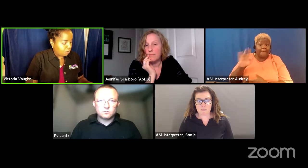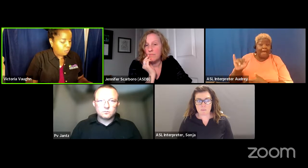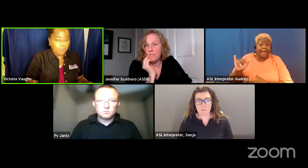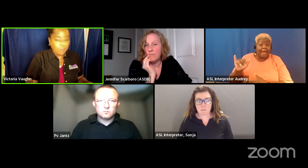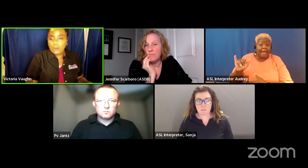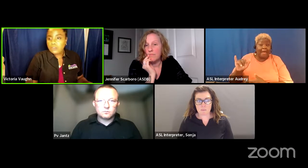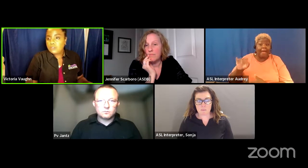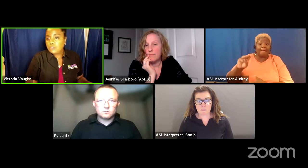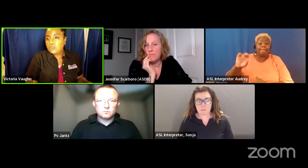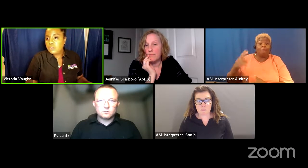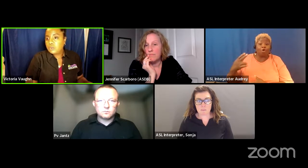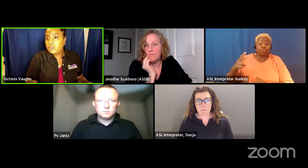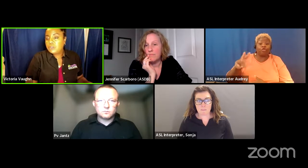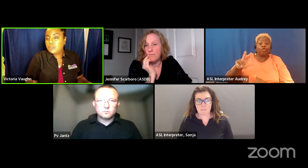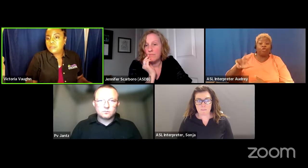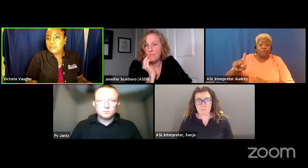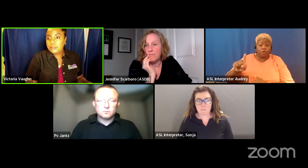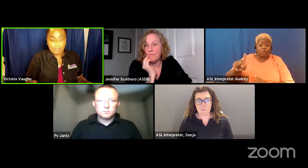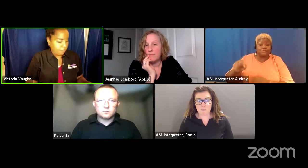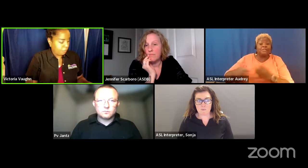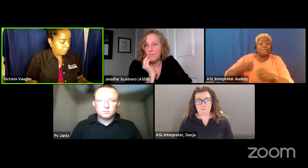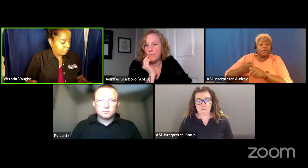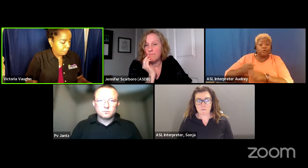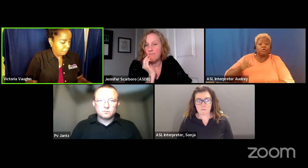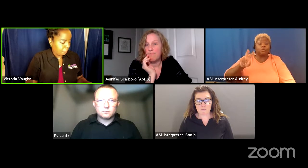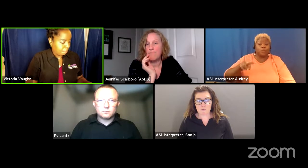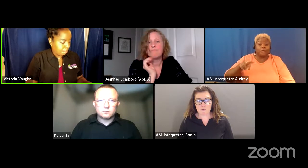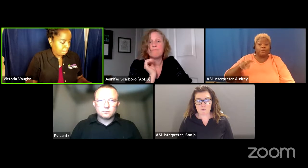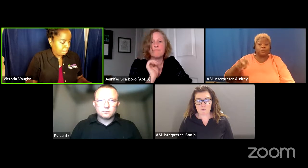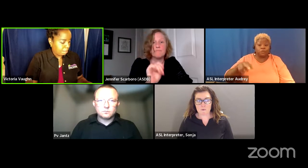March 31st of 2022.